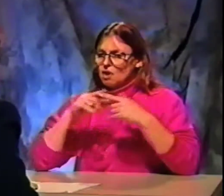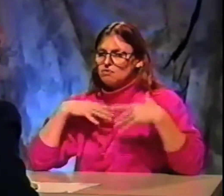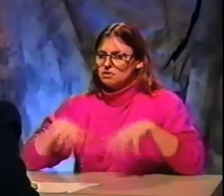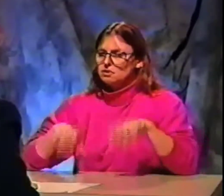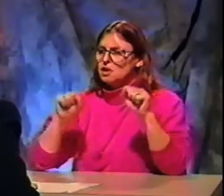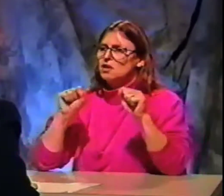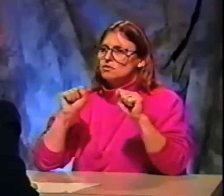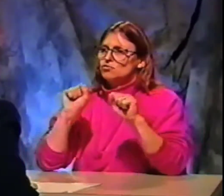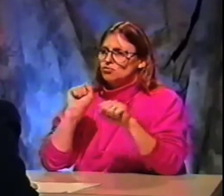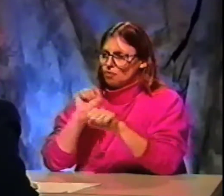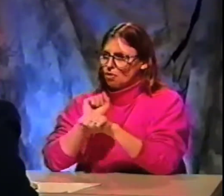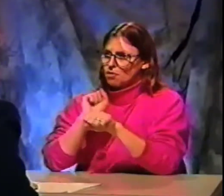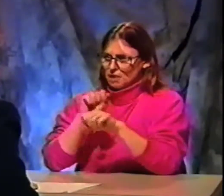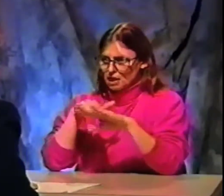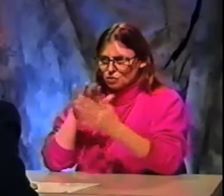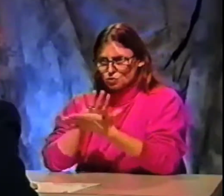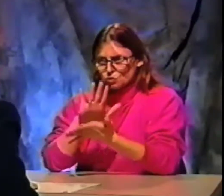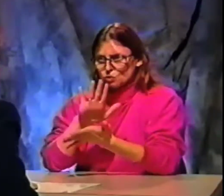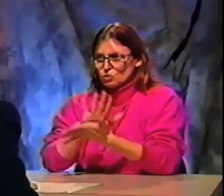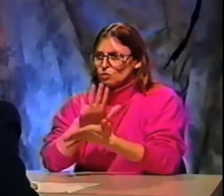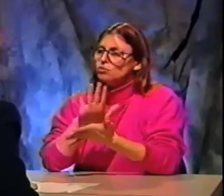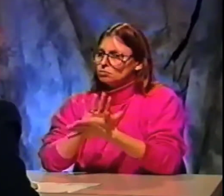of it. I did learn a lot from it as well.